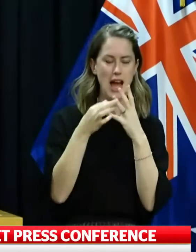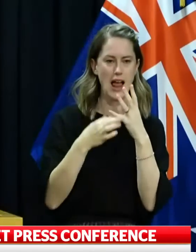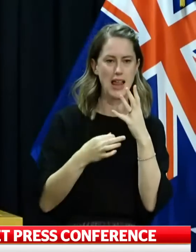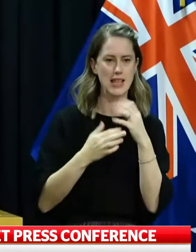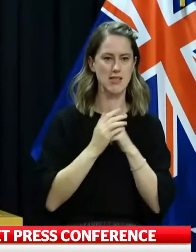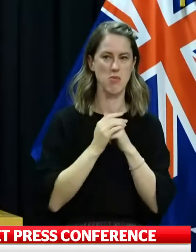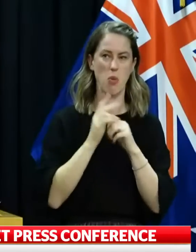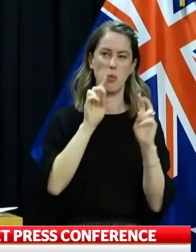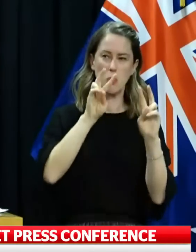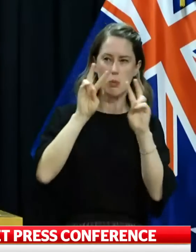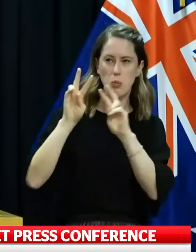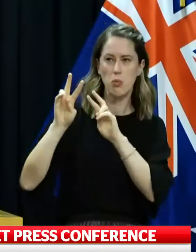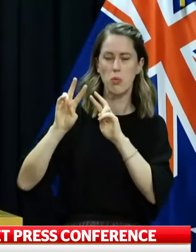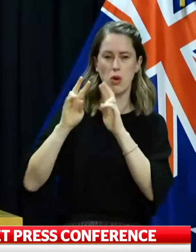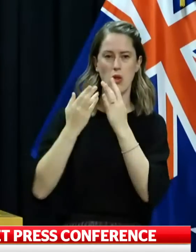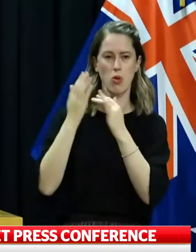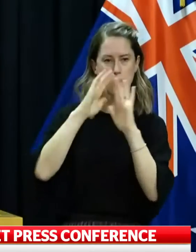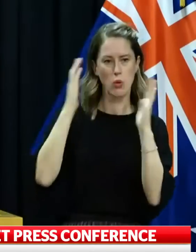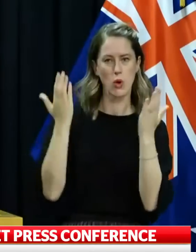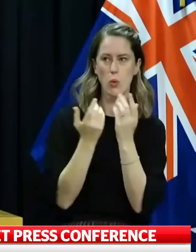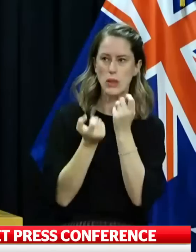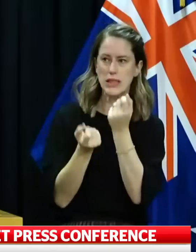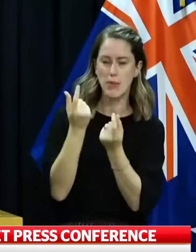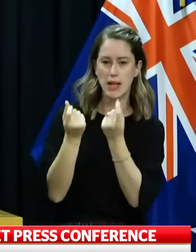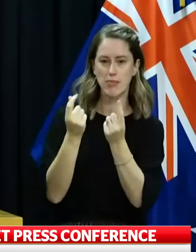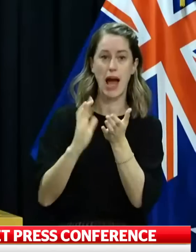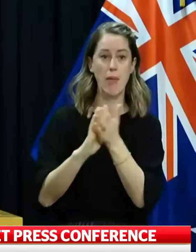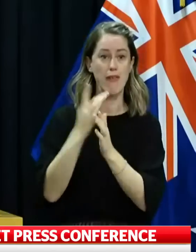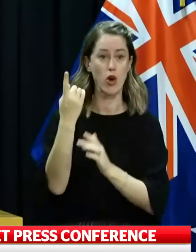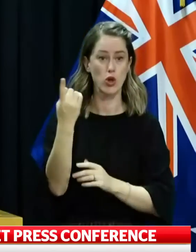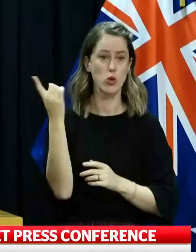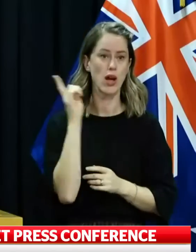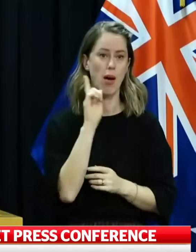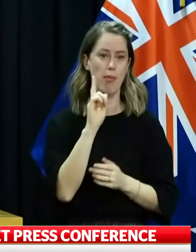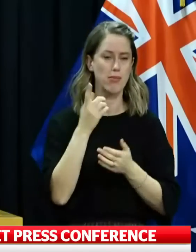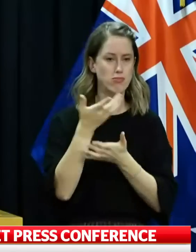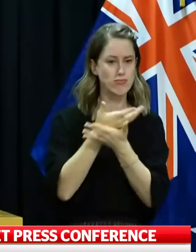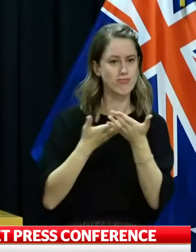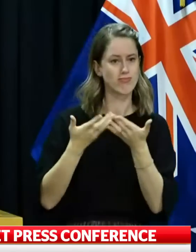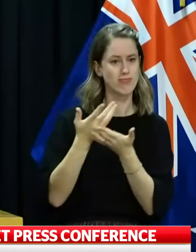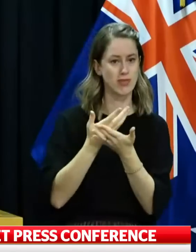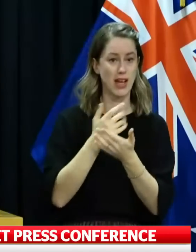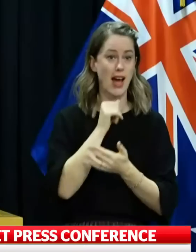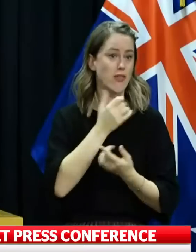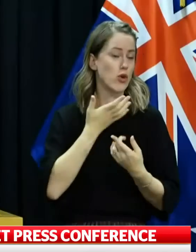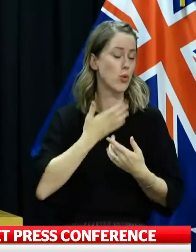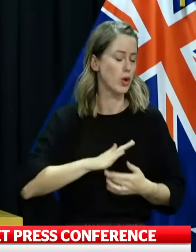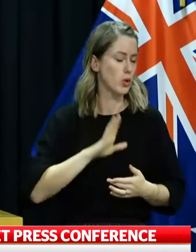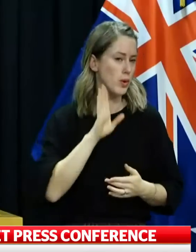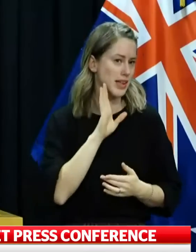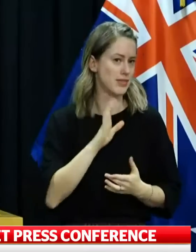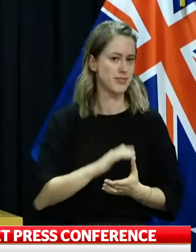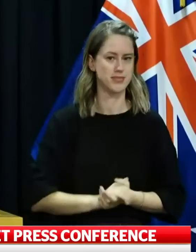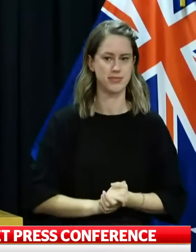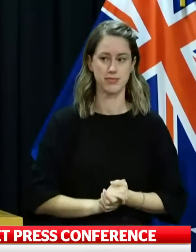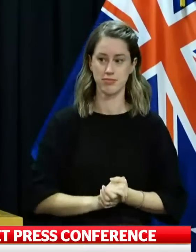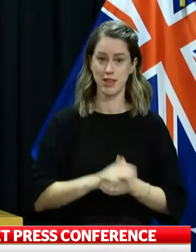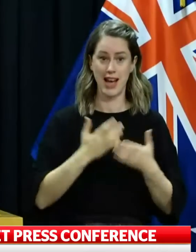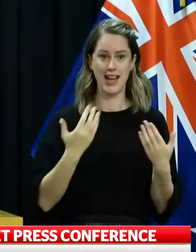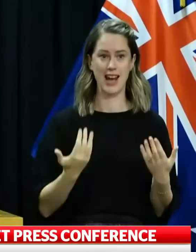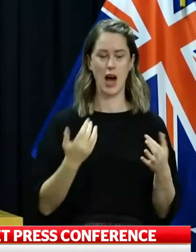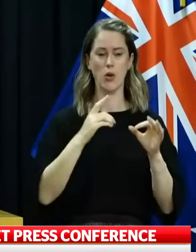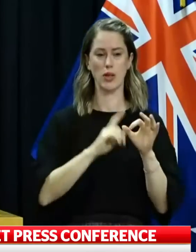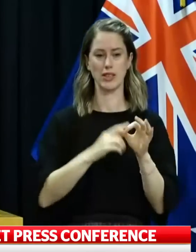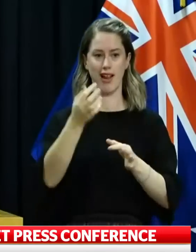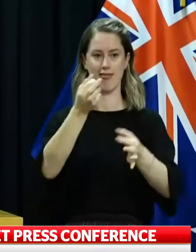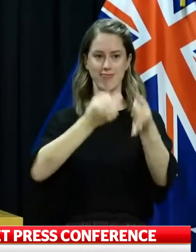seeing internationally around monkeypox, and happy for her to share those insights with you should you so wish to hear them. Happy to take questions.